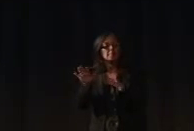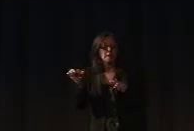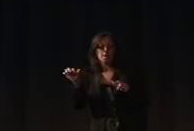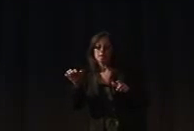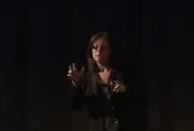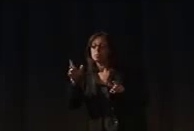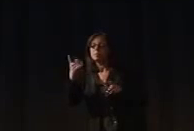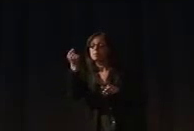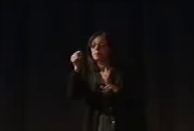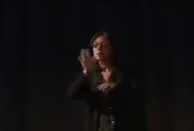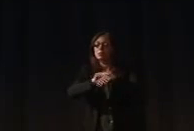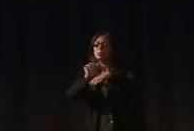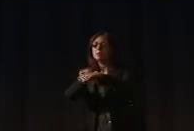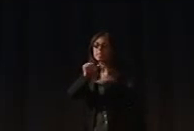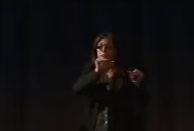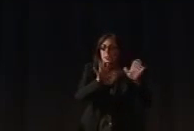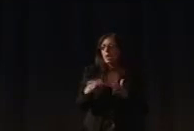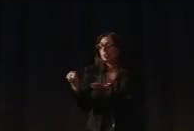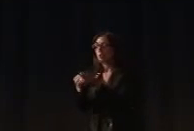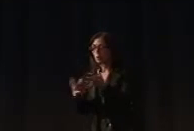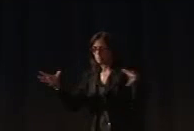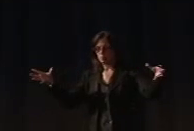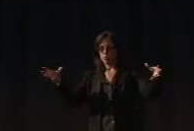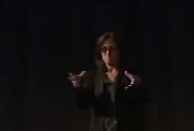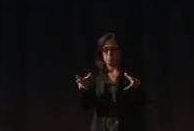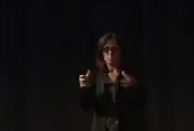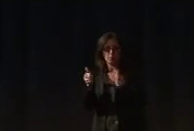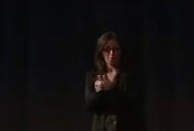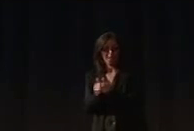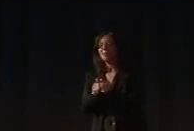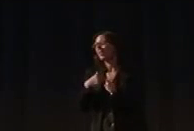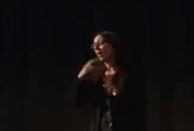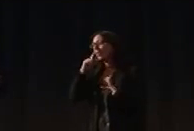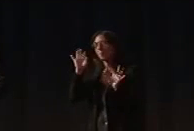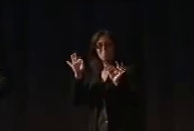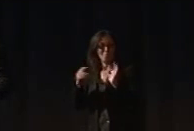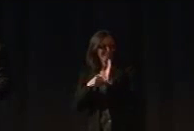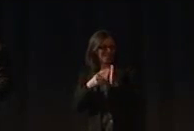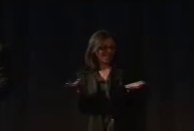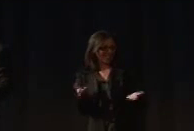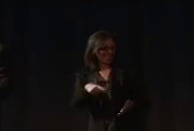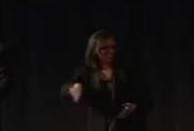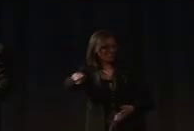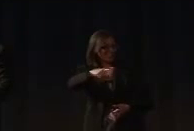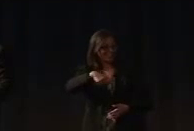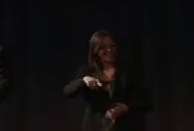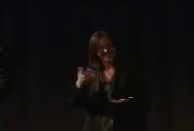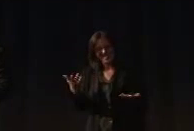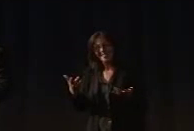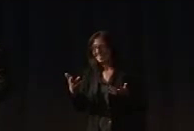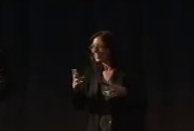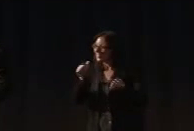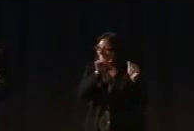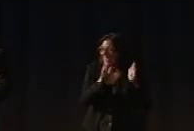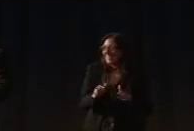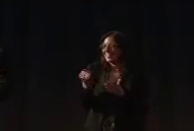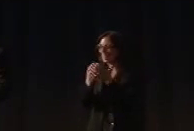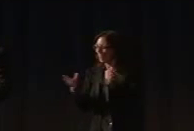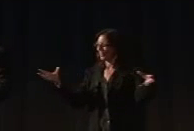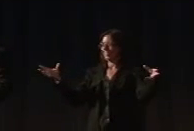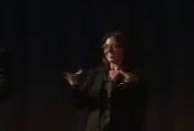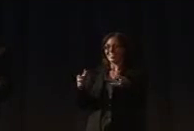and artists, a bit like here. This is why I thought it would be a good example. But trying to ask different